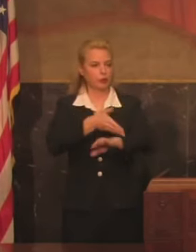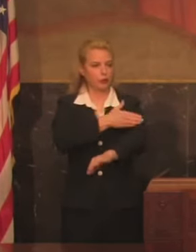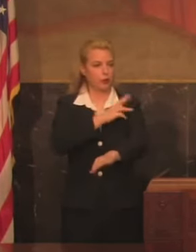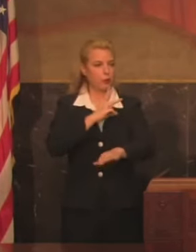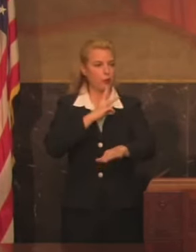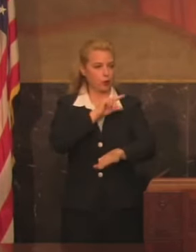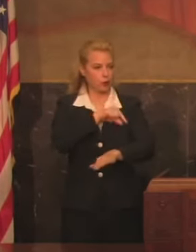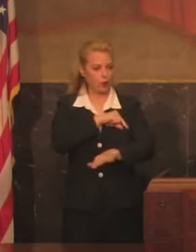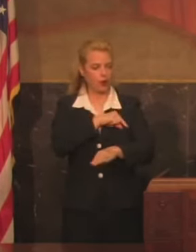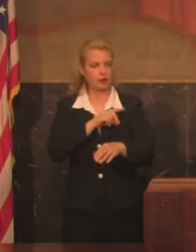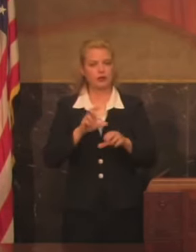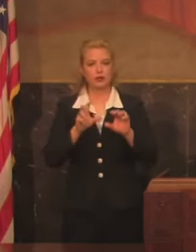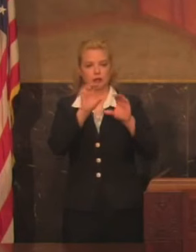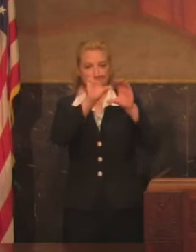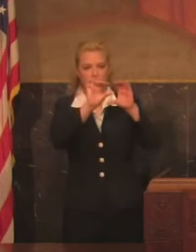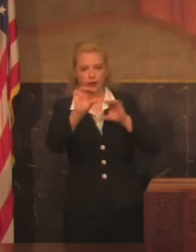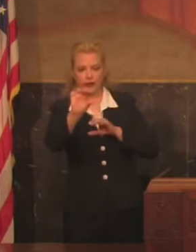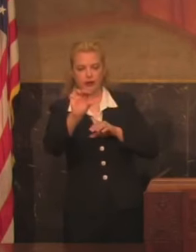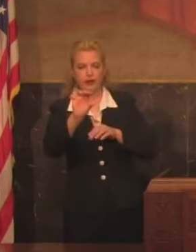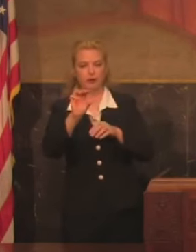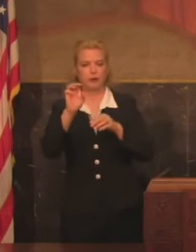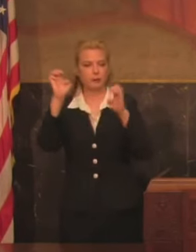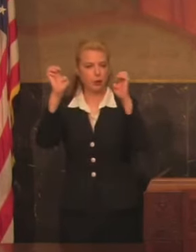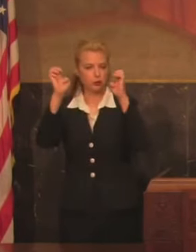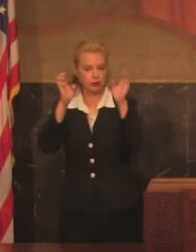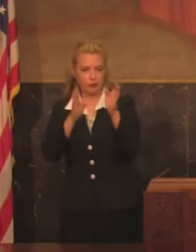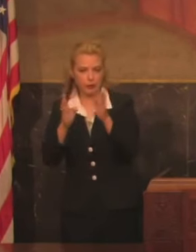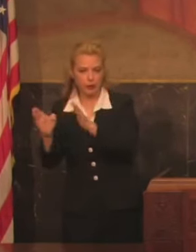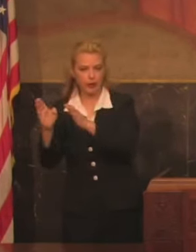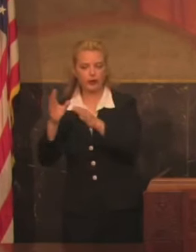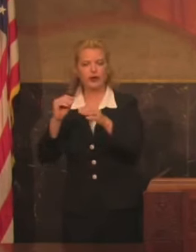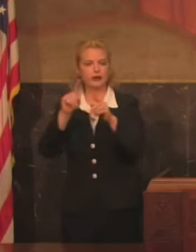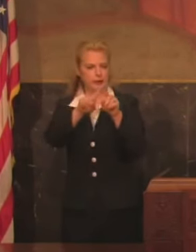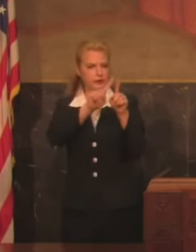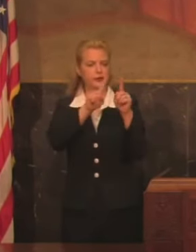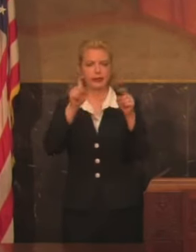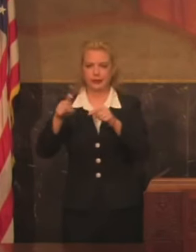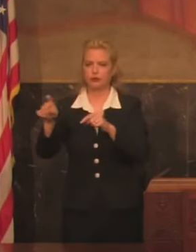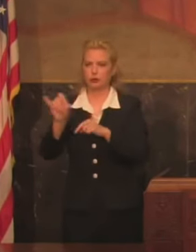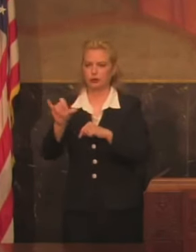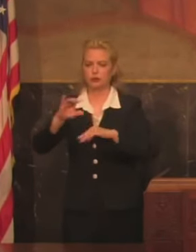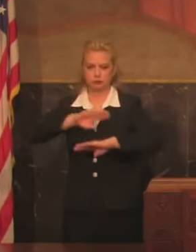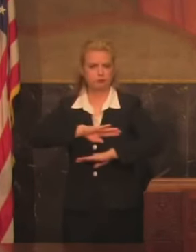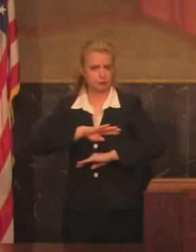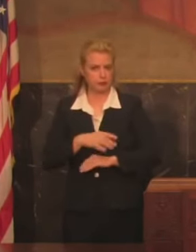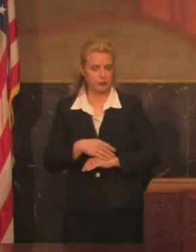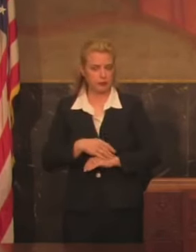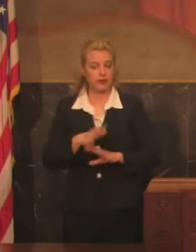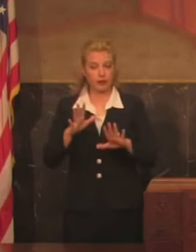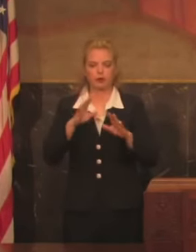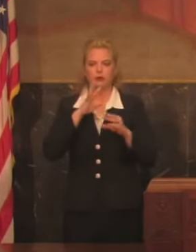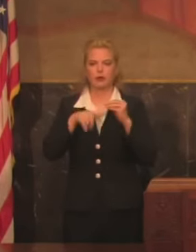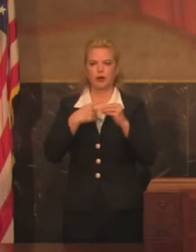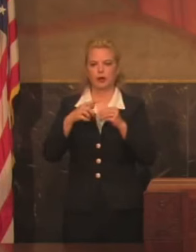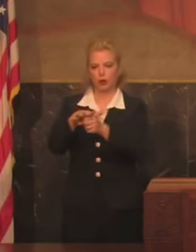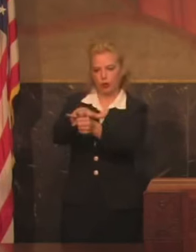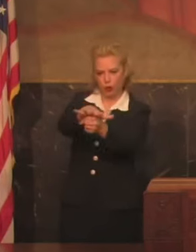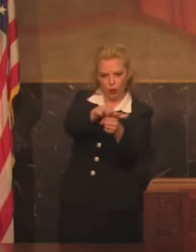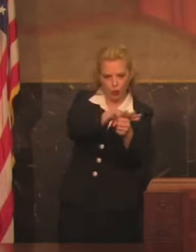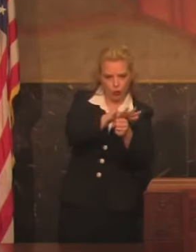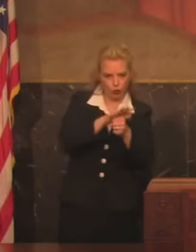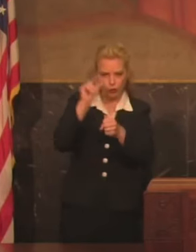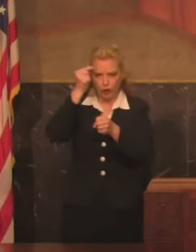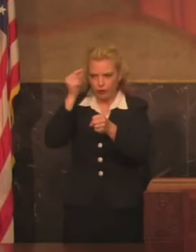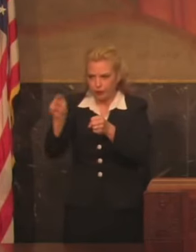invest in emergency preparedness, and meet many other needs as well. With respect to empowering local governments,